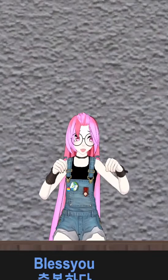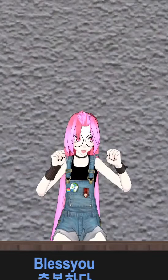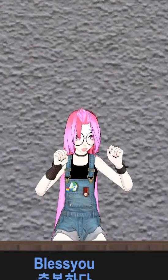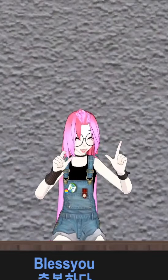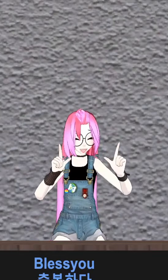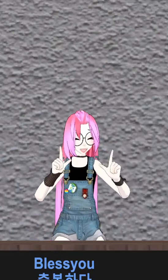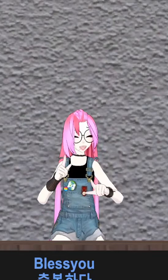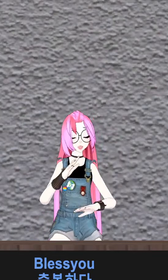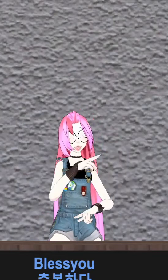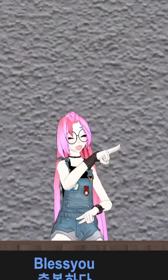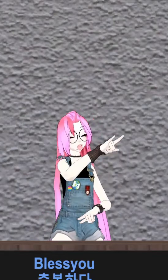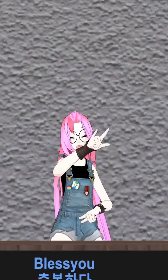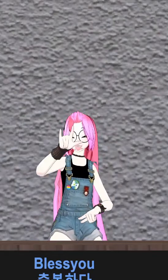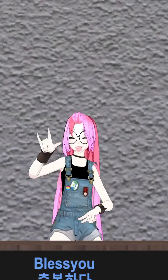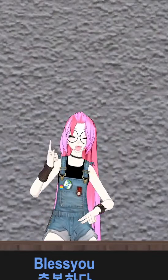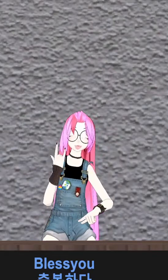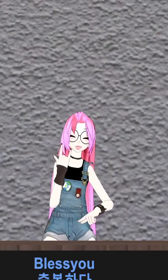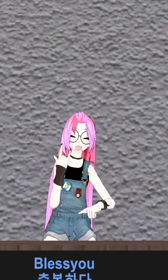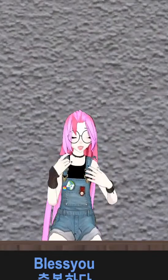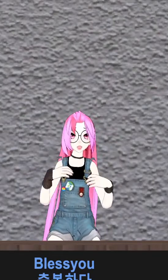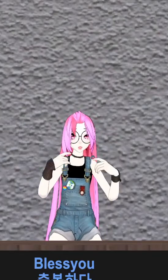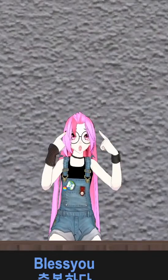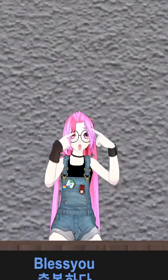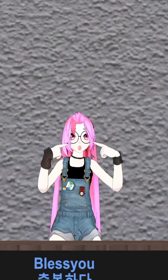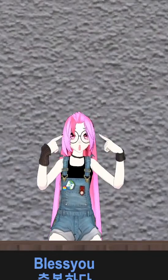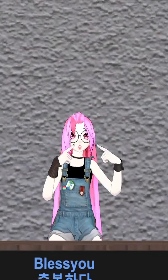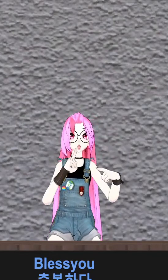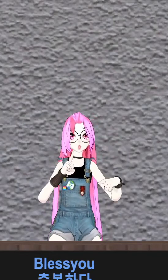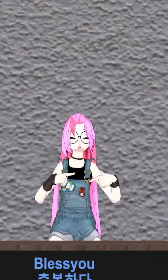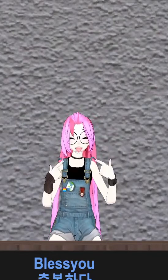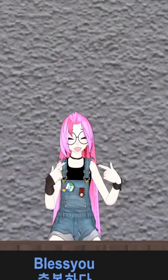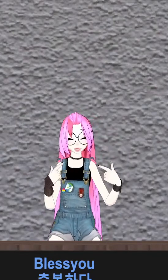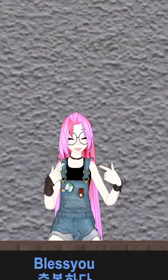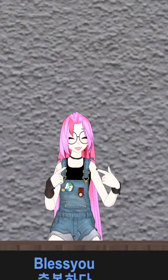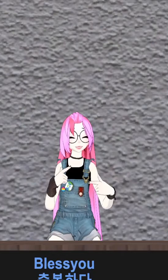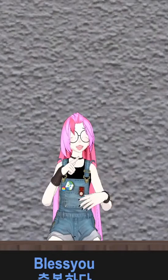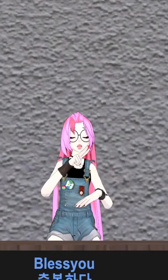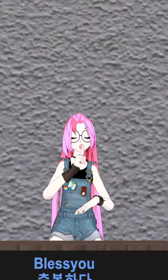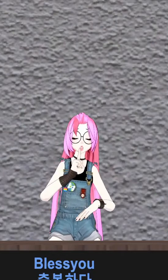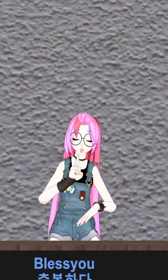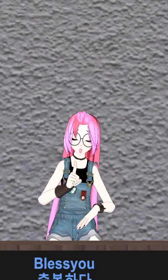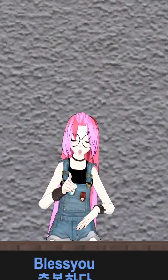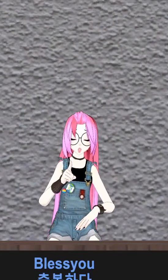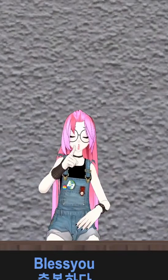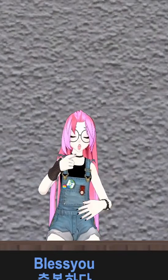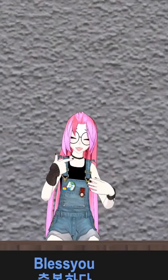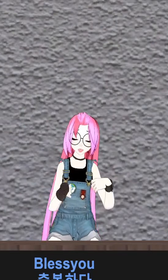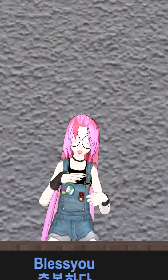you an example. If any of you guys here have glasses in real life, I'm sure you have been